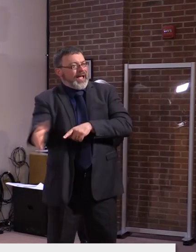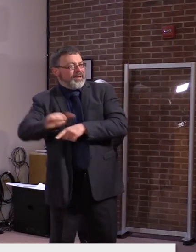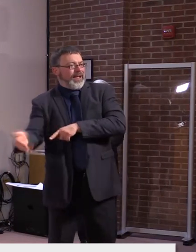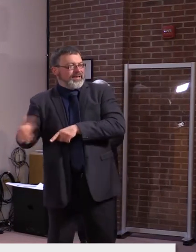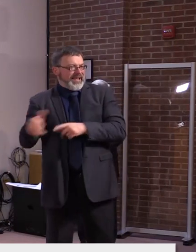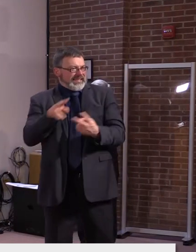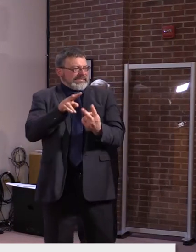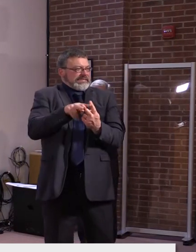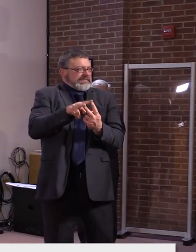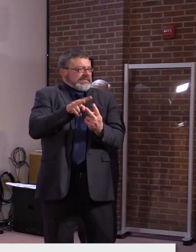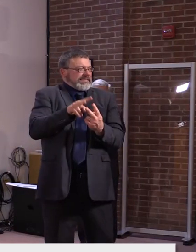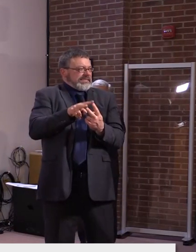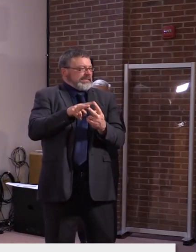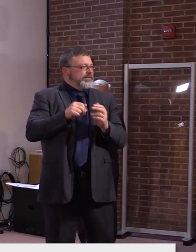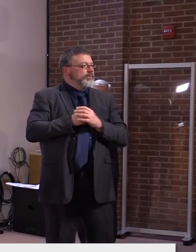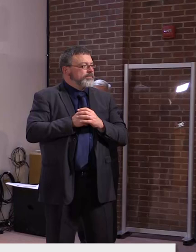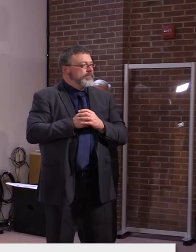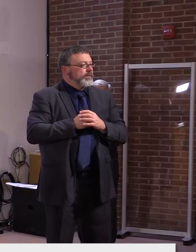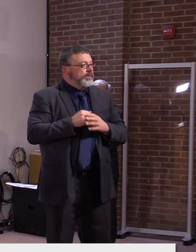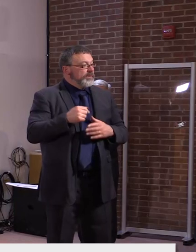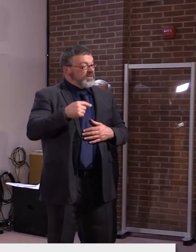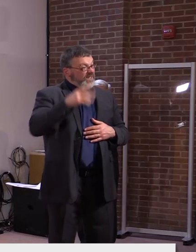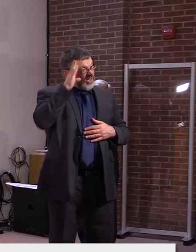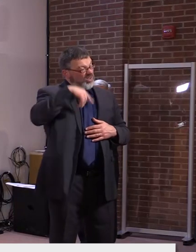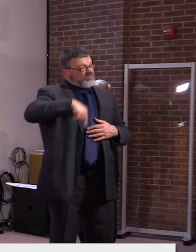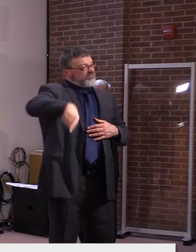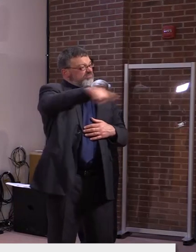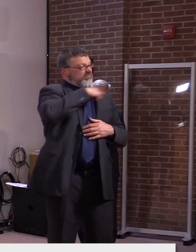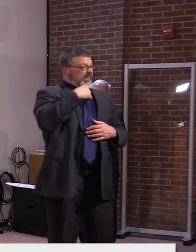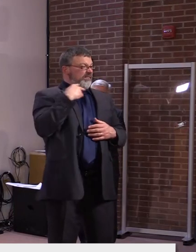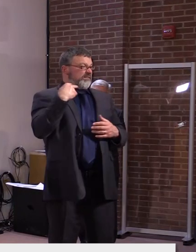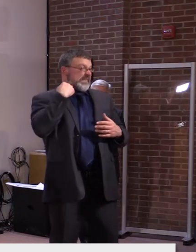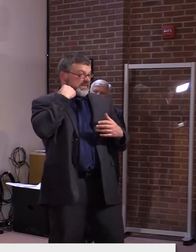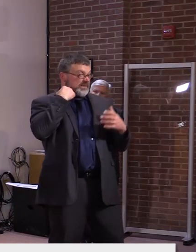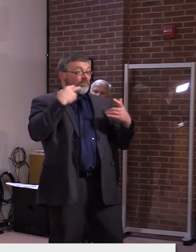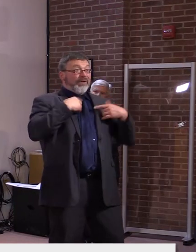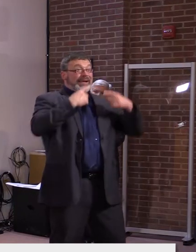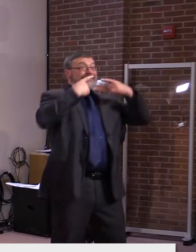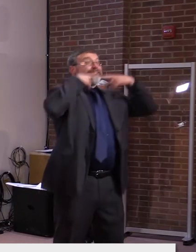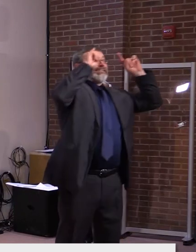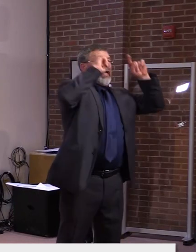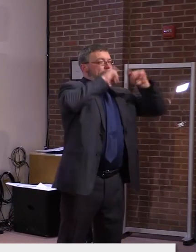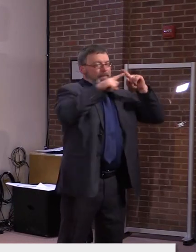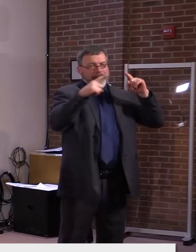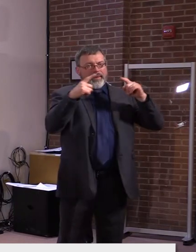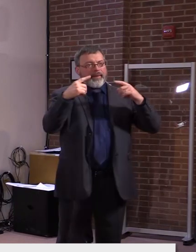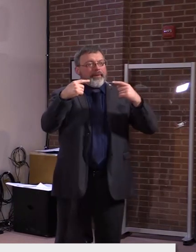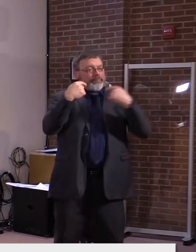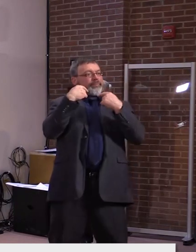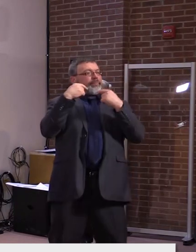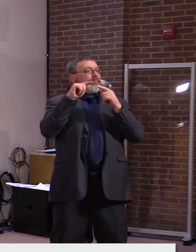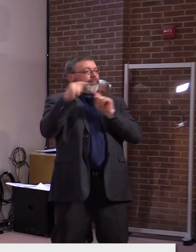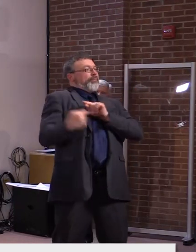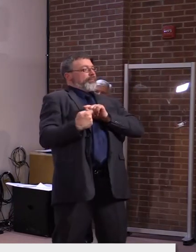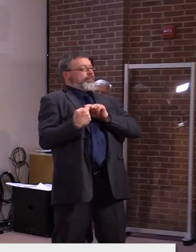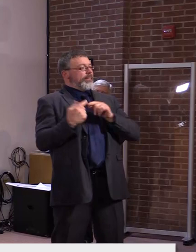remarks. We're a victim of our own success in some respects. We are one of the first, the leaders in